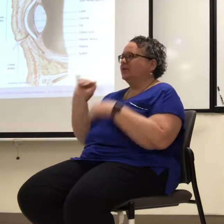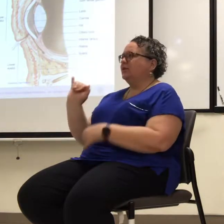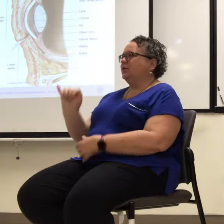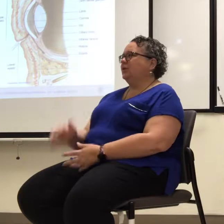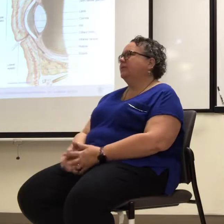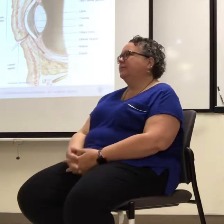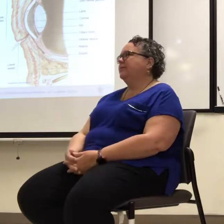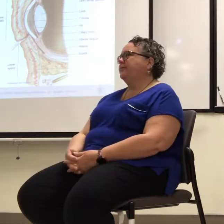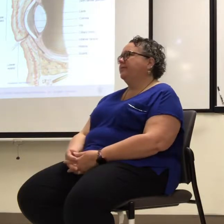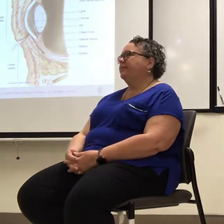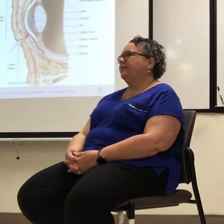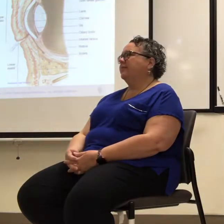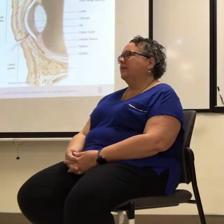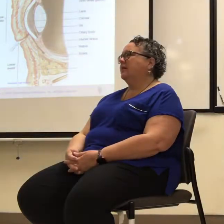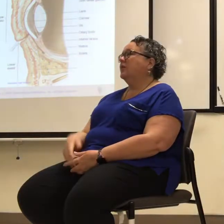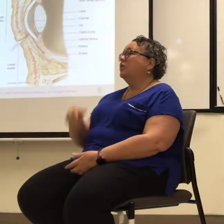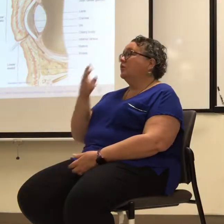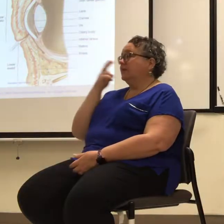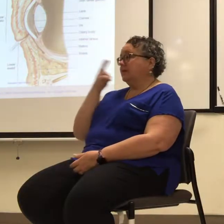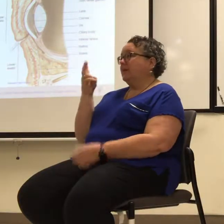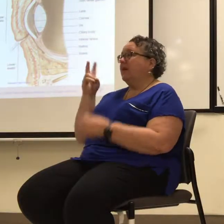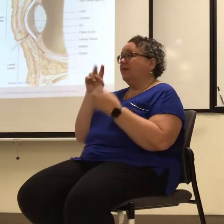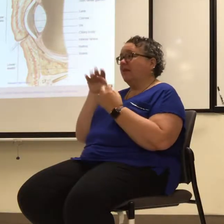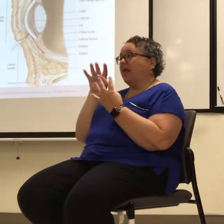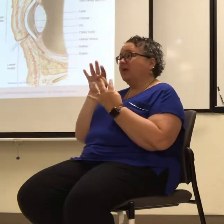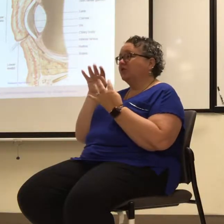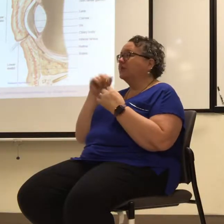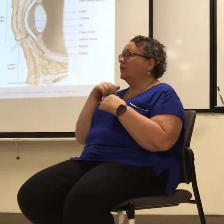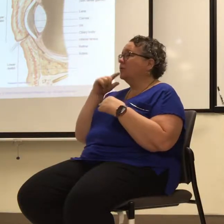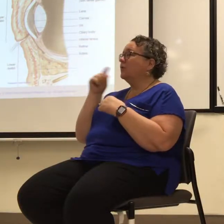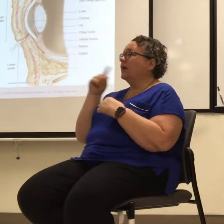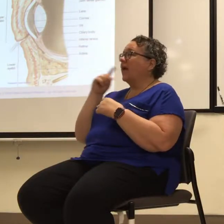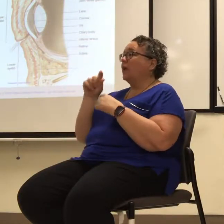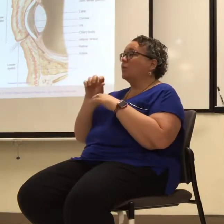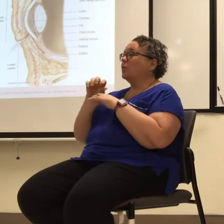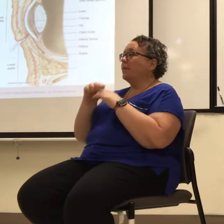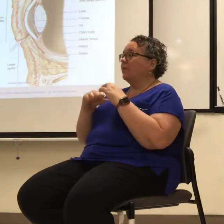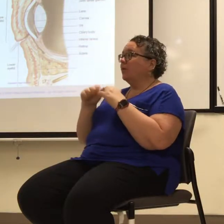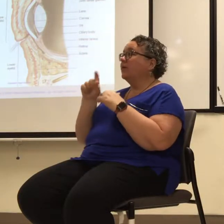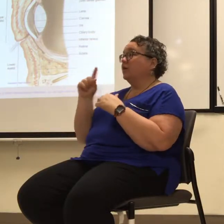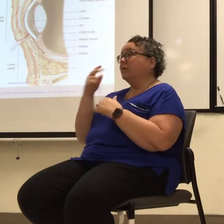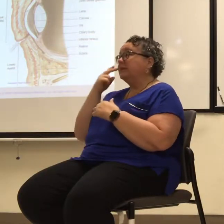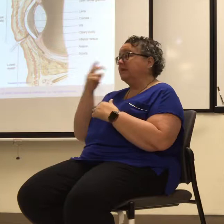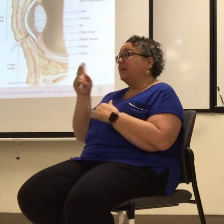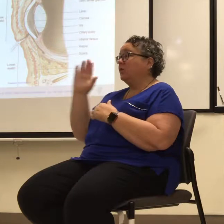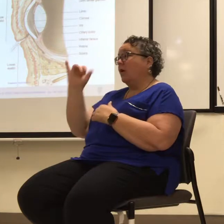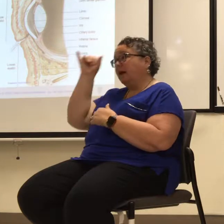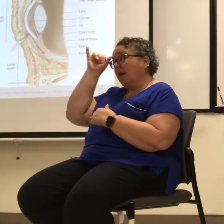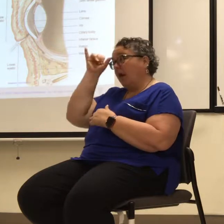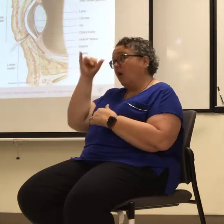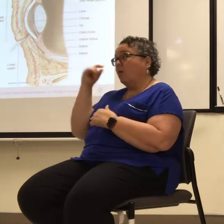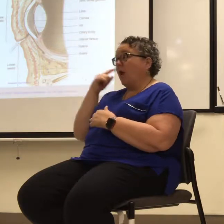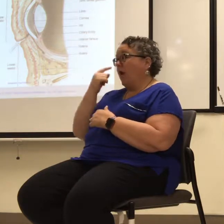In your cow eyeball, you'll see the eyelashes, and you can remove the eyelid and get rid of it.